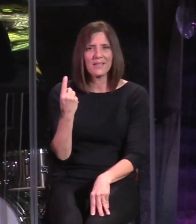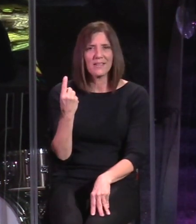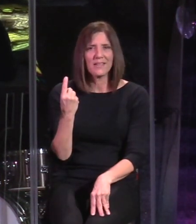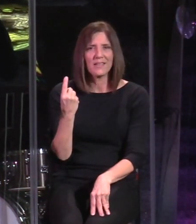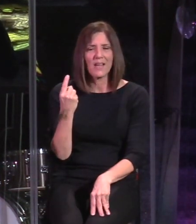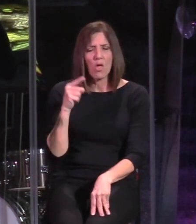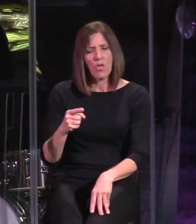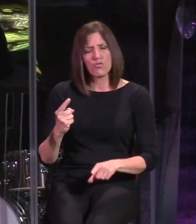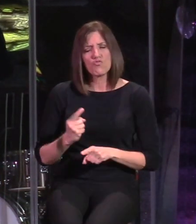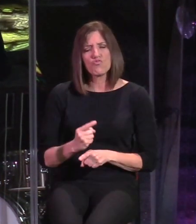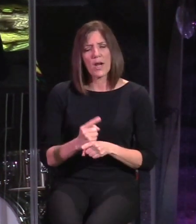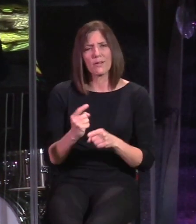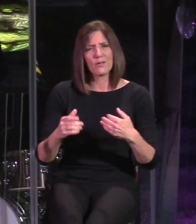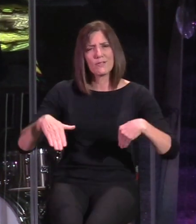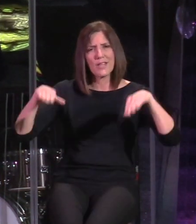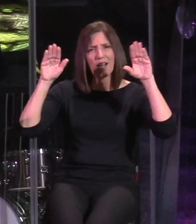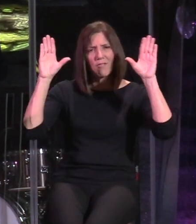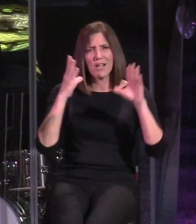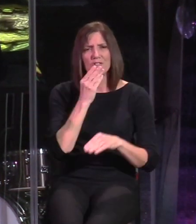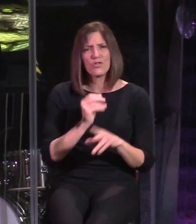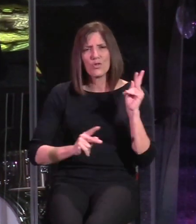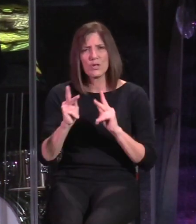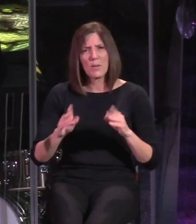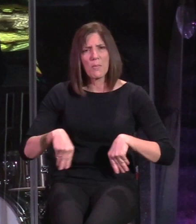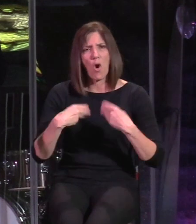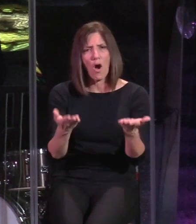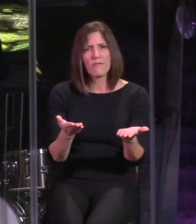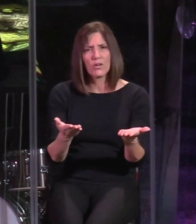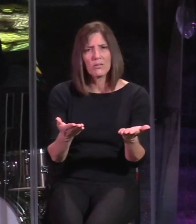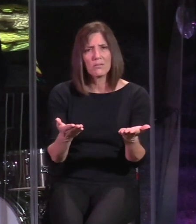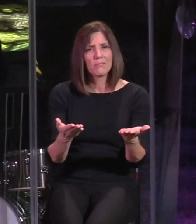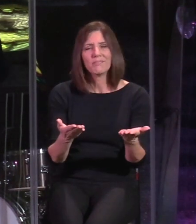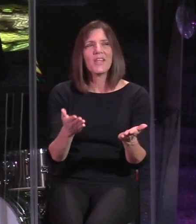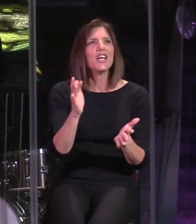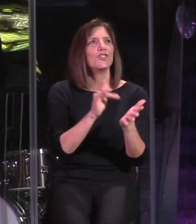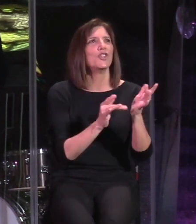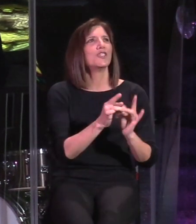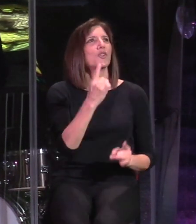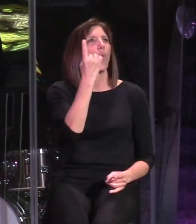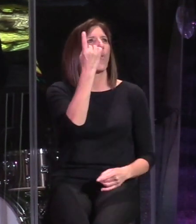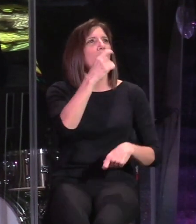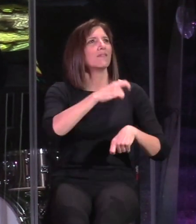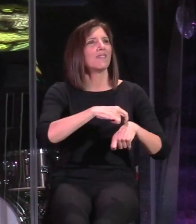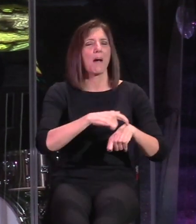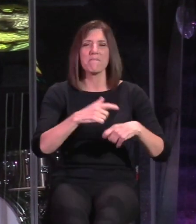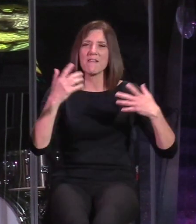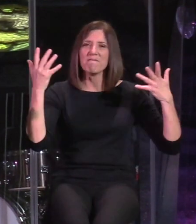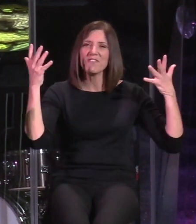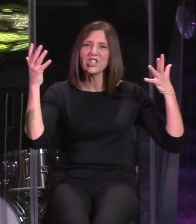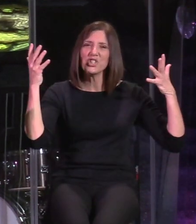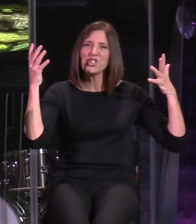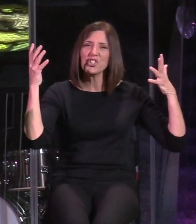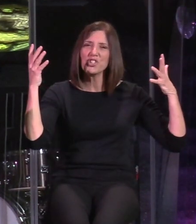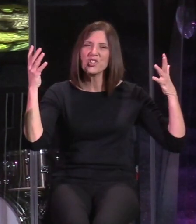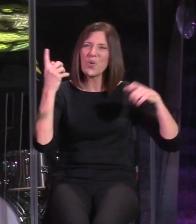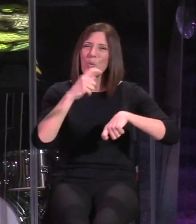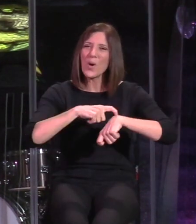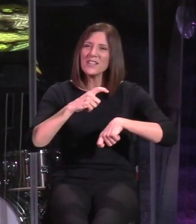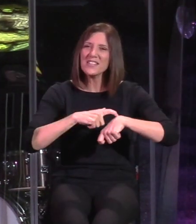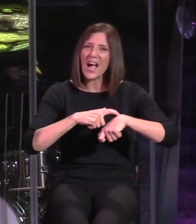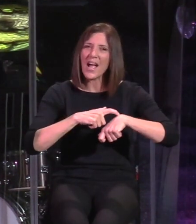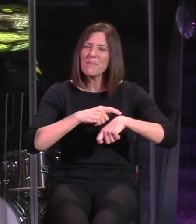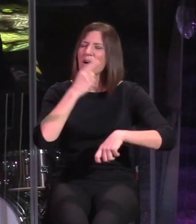Jews, Jesus' sacrifice was once for all. And it accomplished